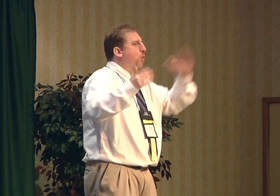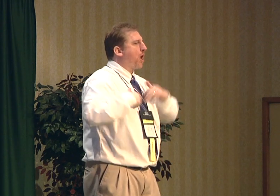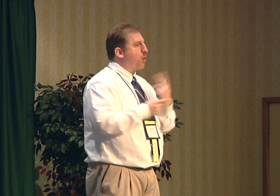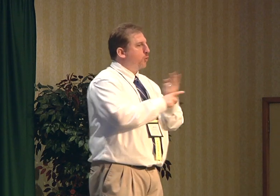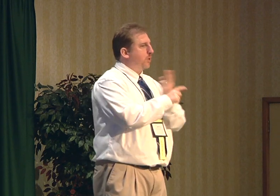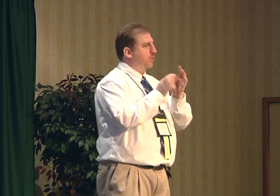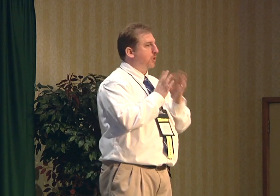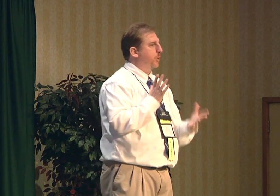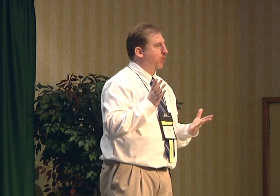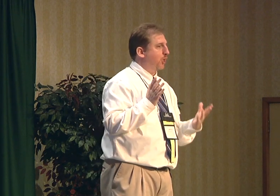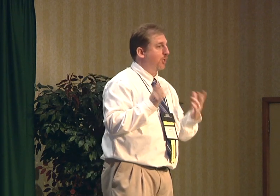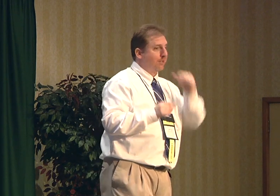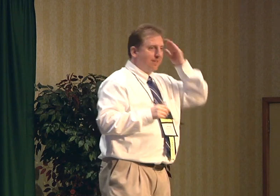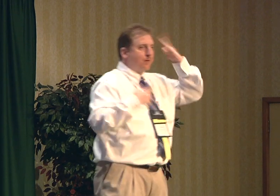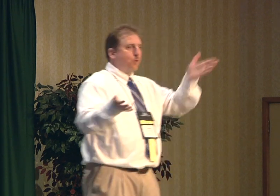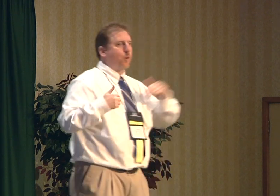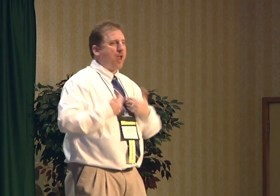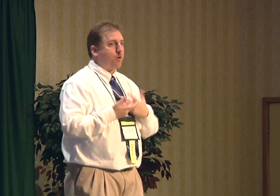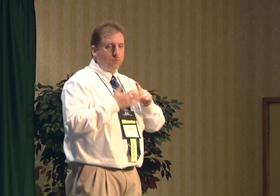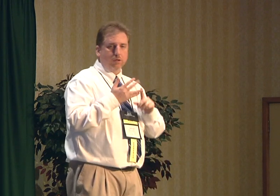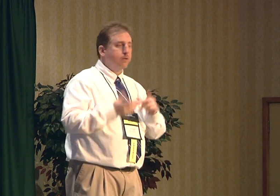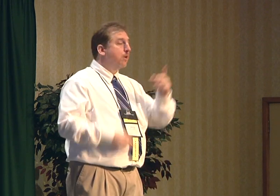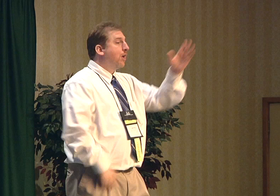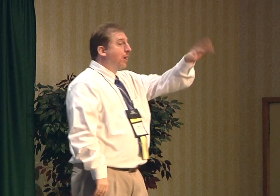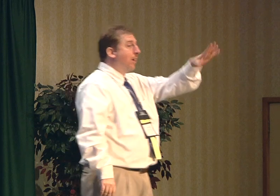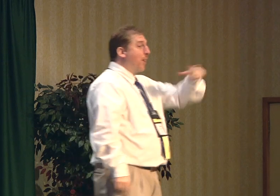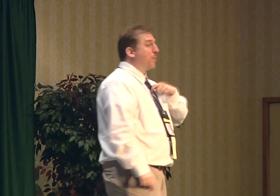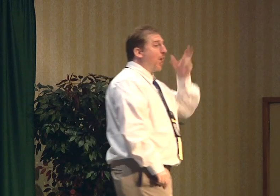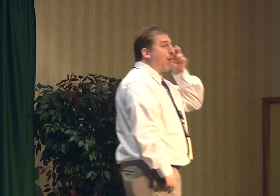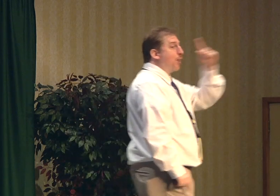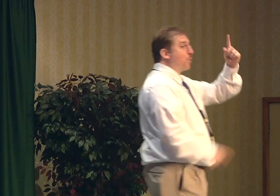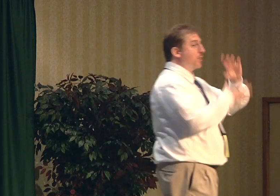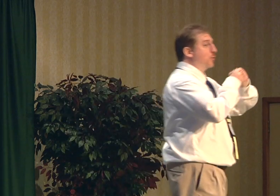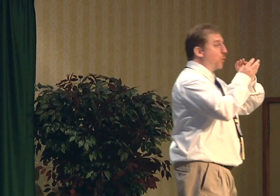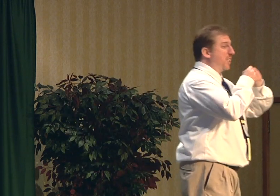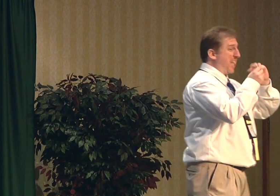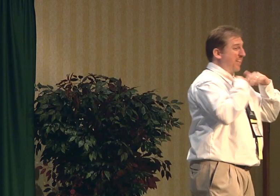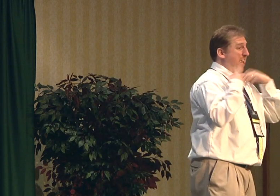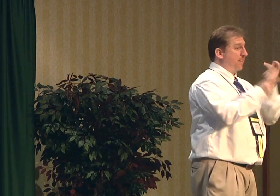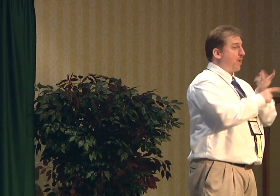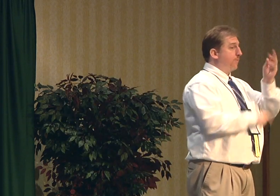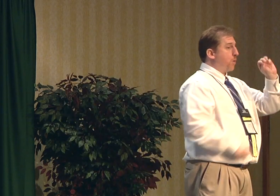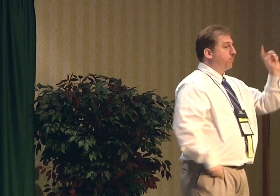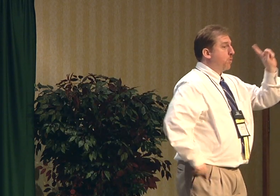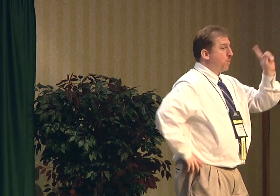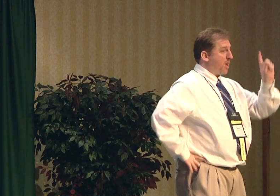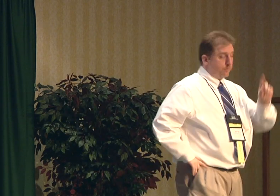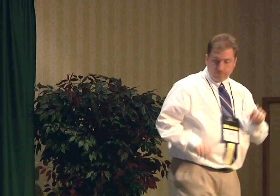And they're not experienced. They don't know how to use interpreters. They don't know how to do that. For example, one